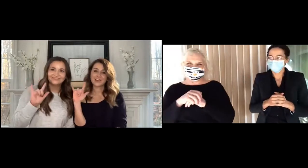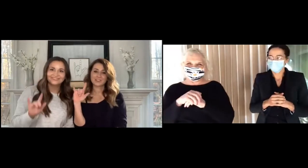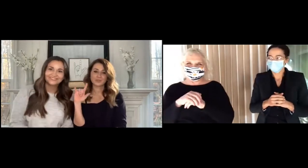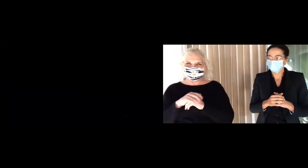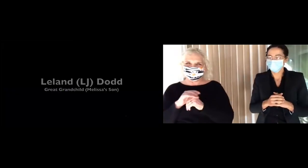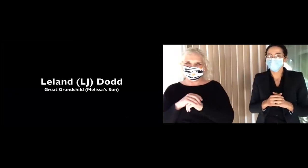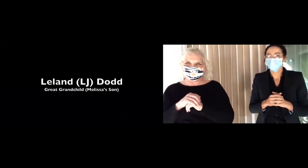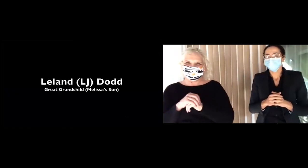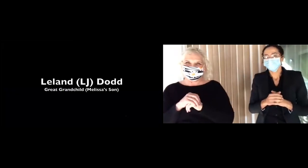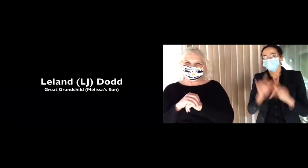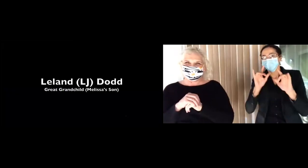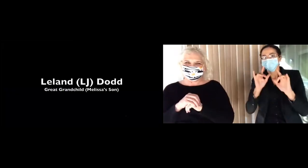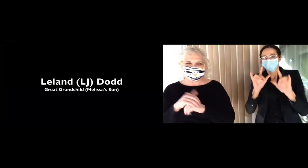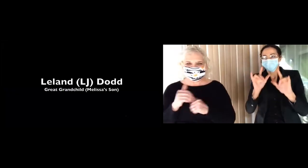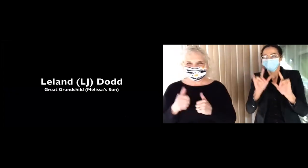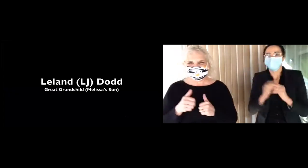Love you.